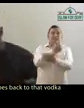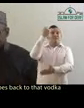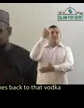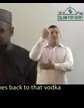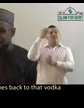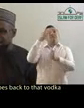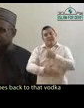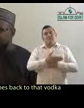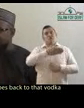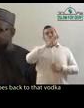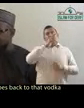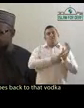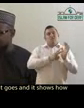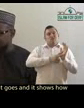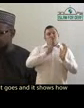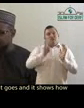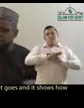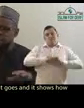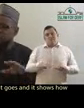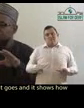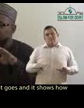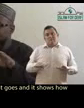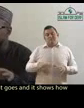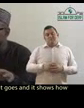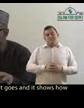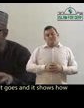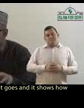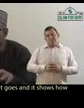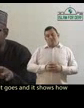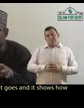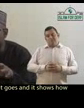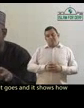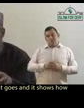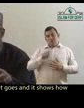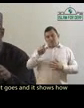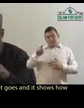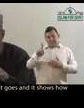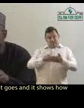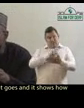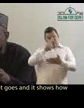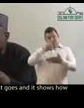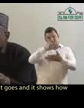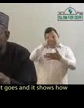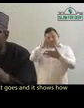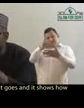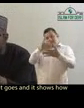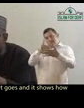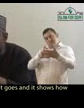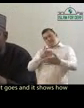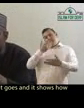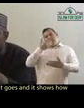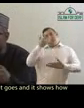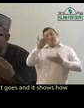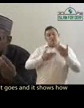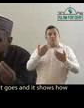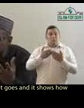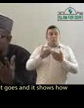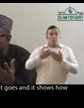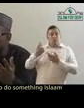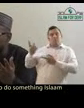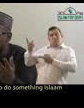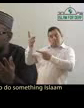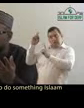never goes back to that vodka again. So this verse of the Quran, it goes and it shows how Allah